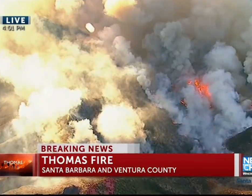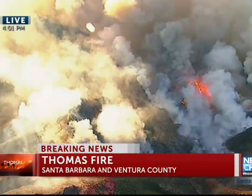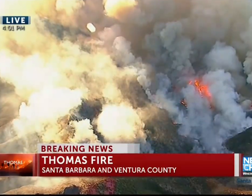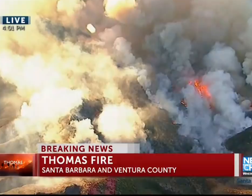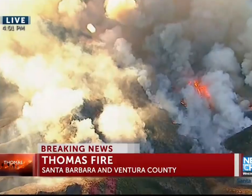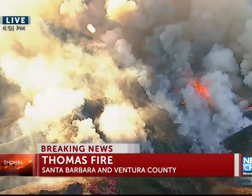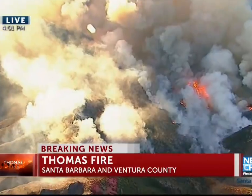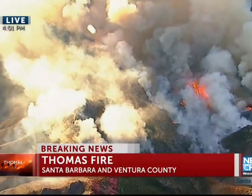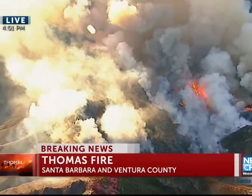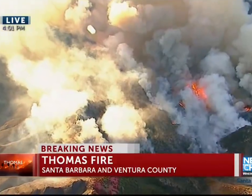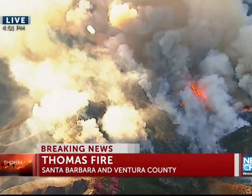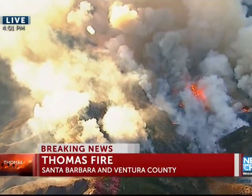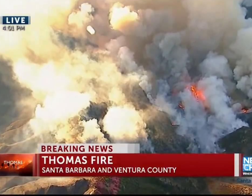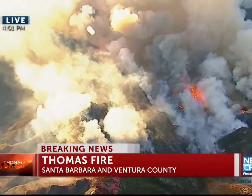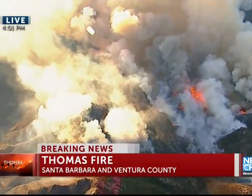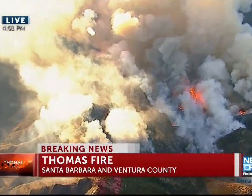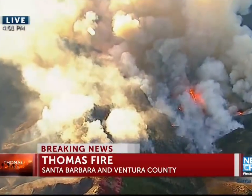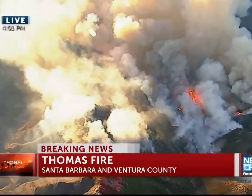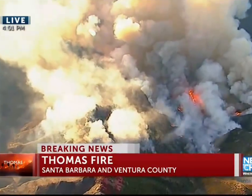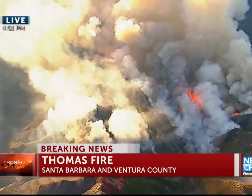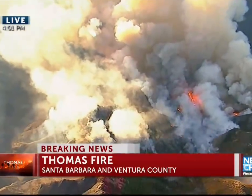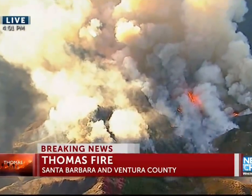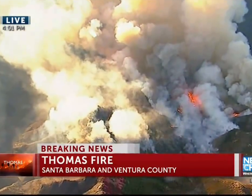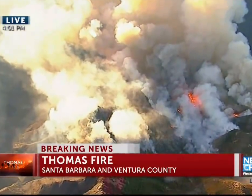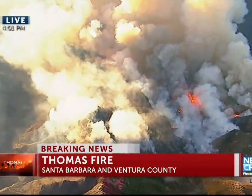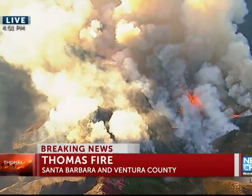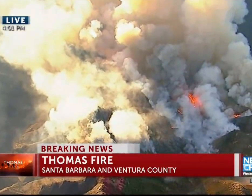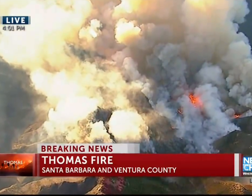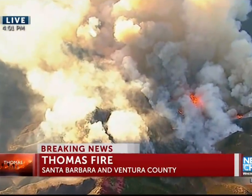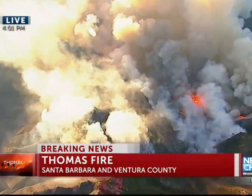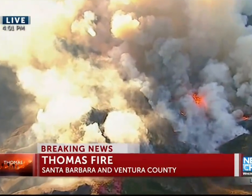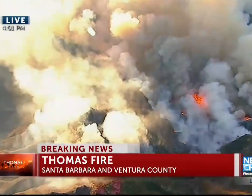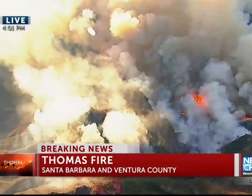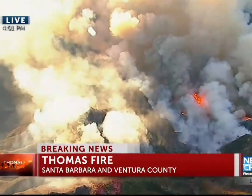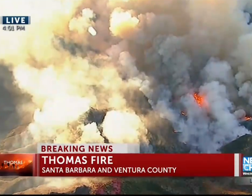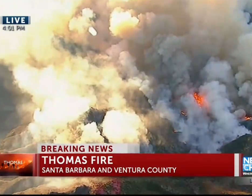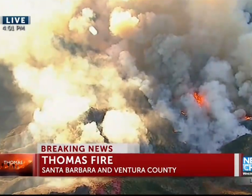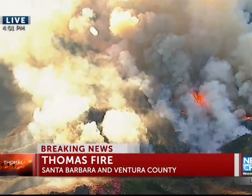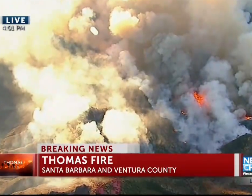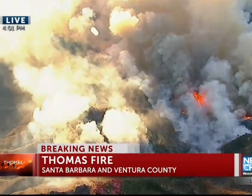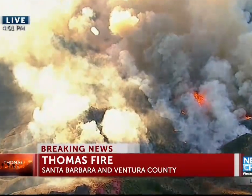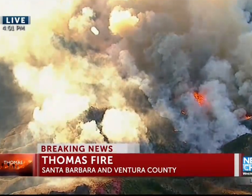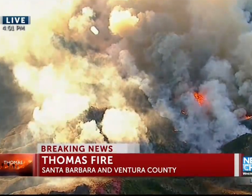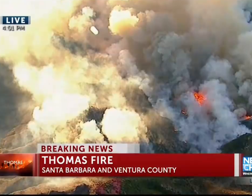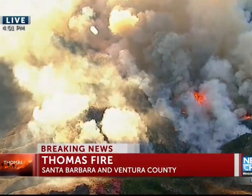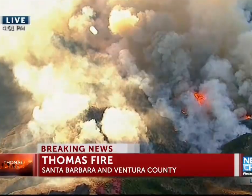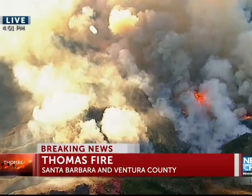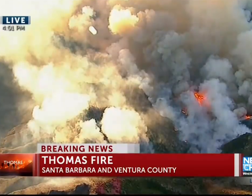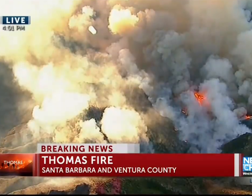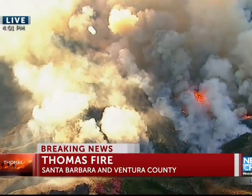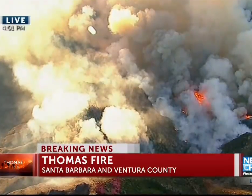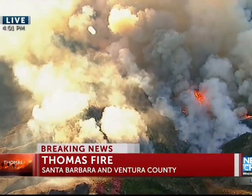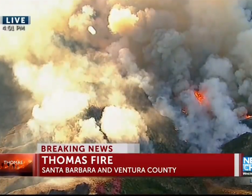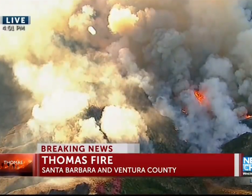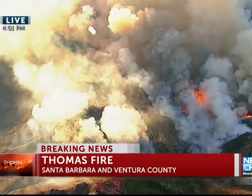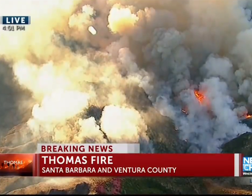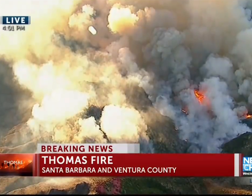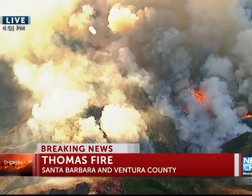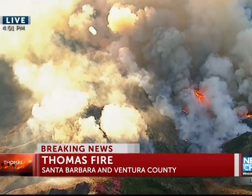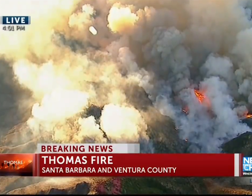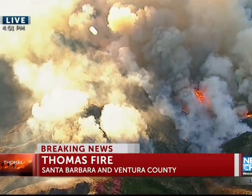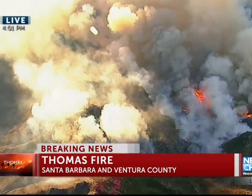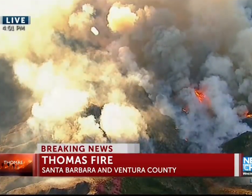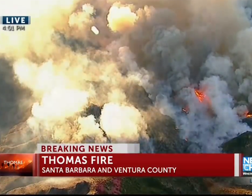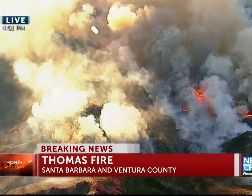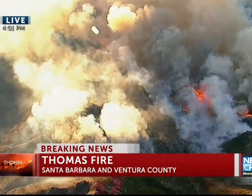That area has not burned in roughly 30 years, I think, since the last big fire was there. So, of course, winds are always the